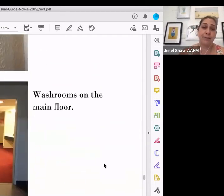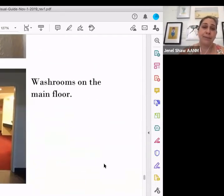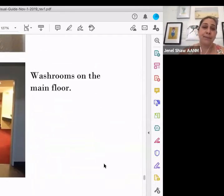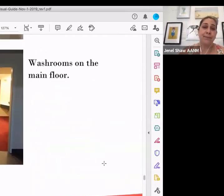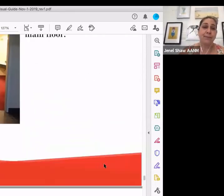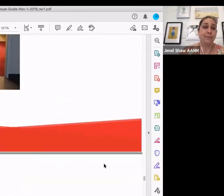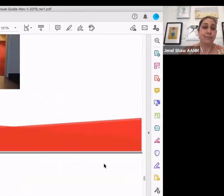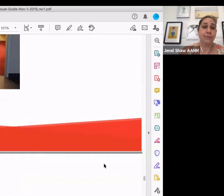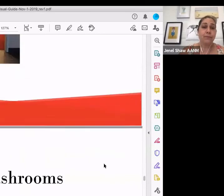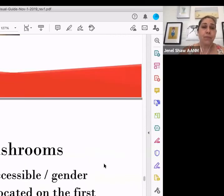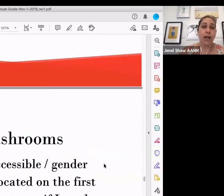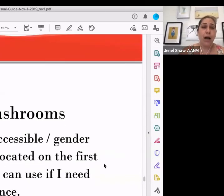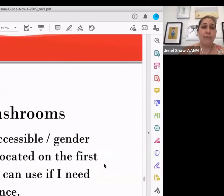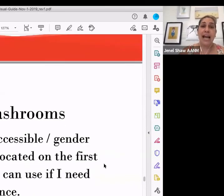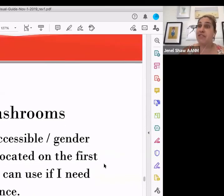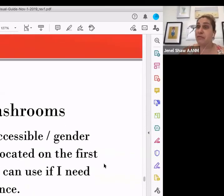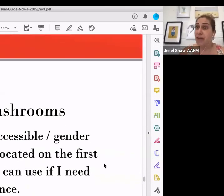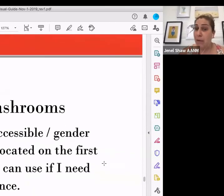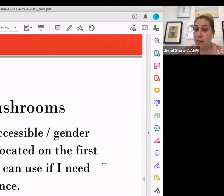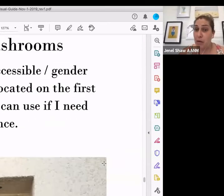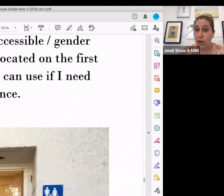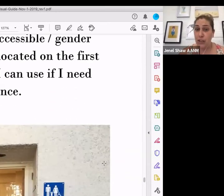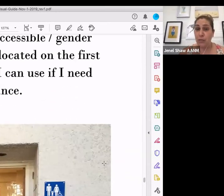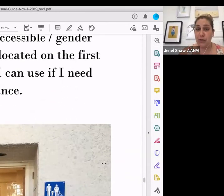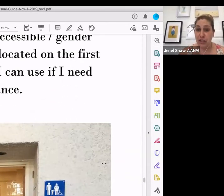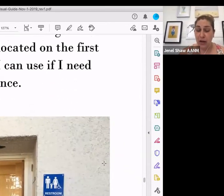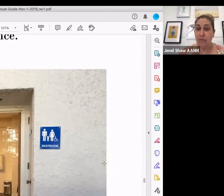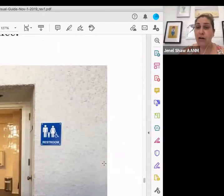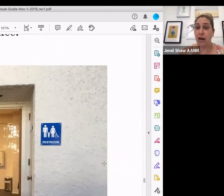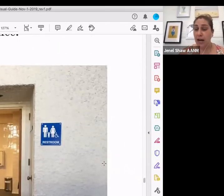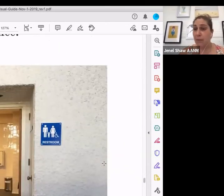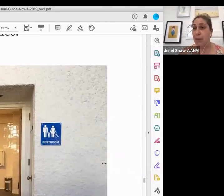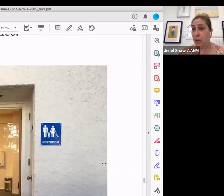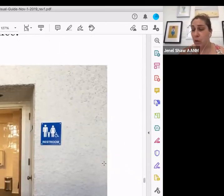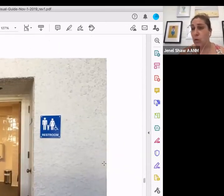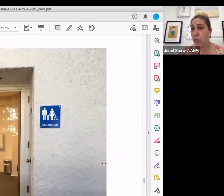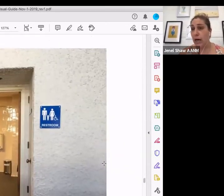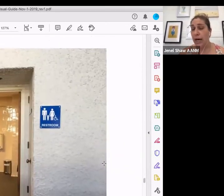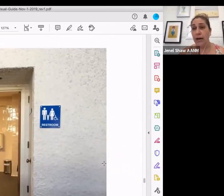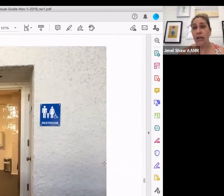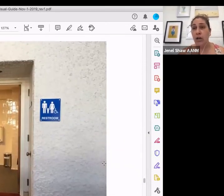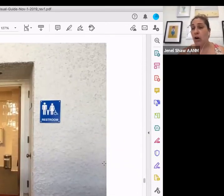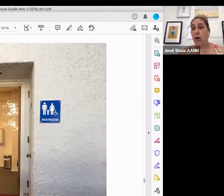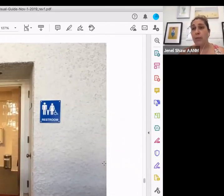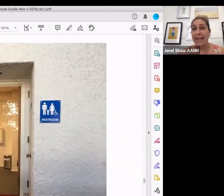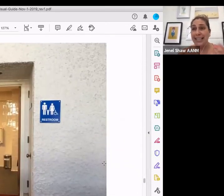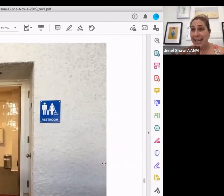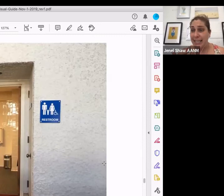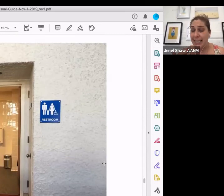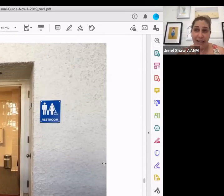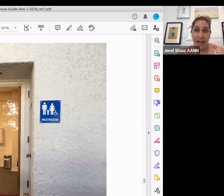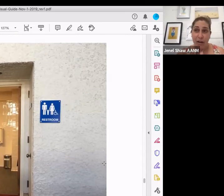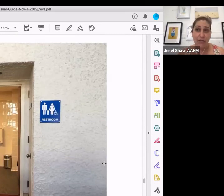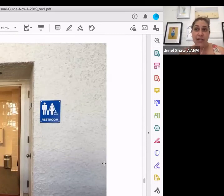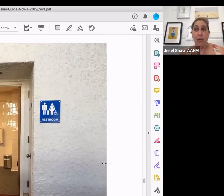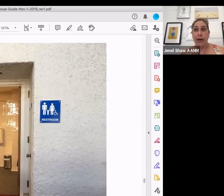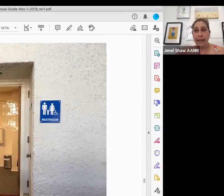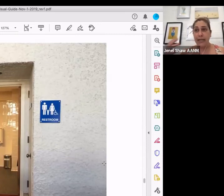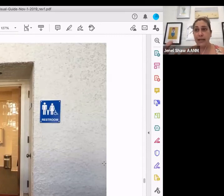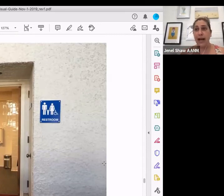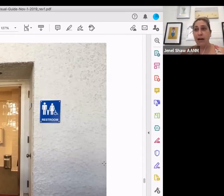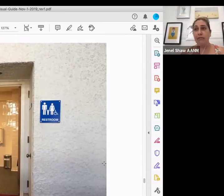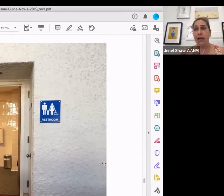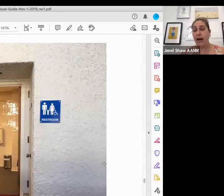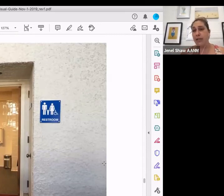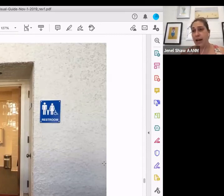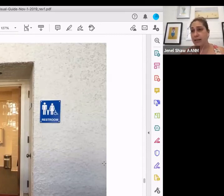great. They have some family washrooms, which is great for people who are being an attendant and caring for someone and